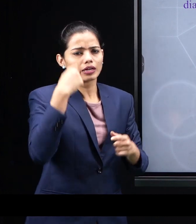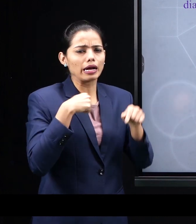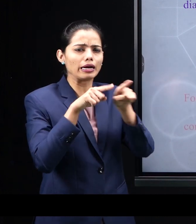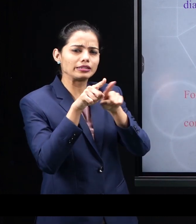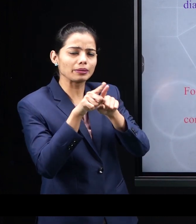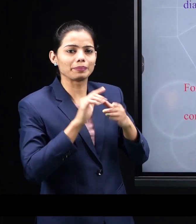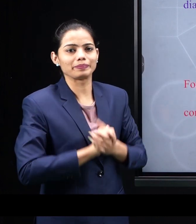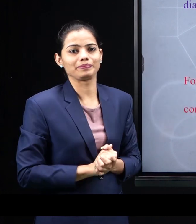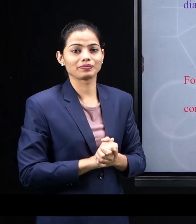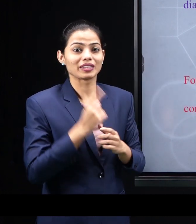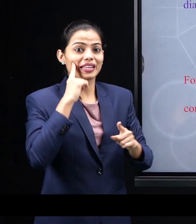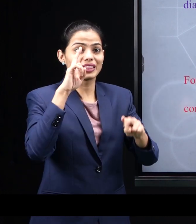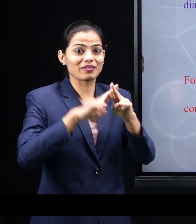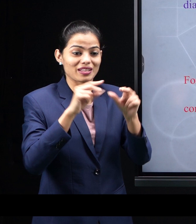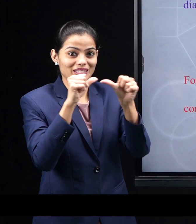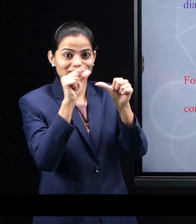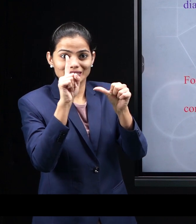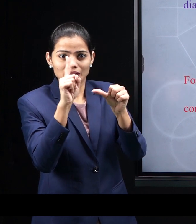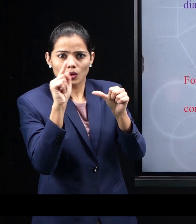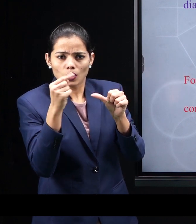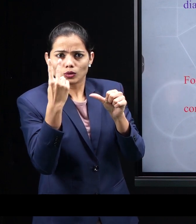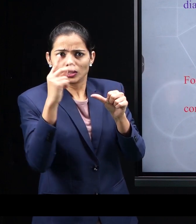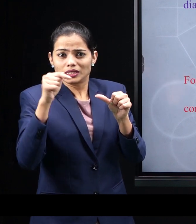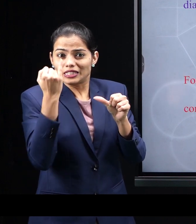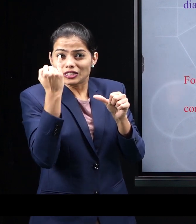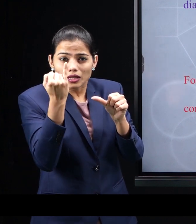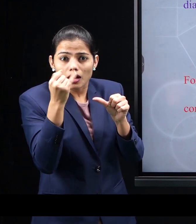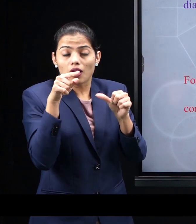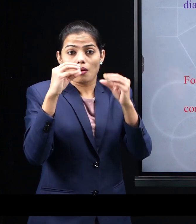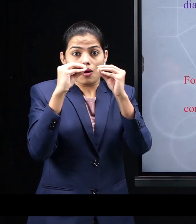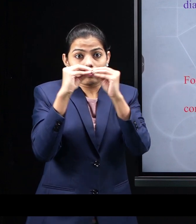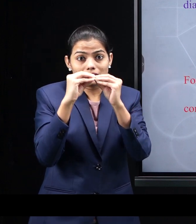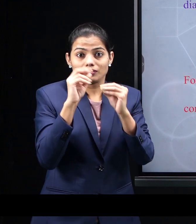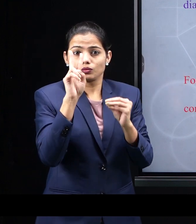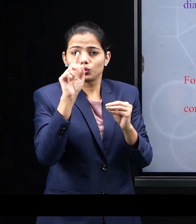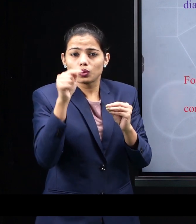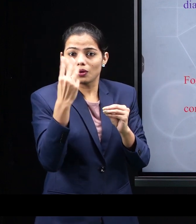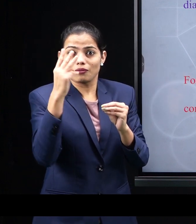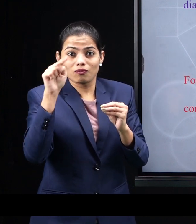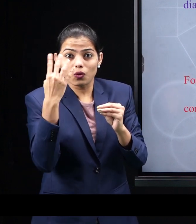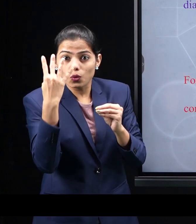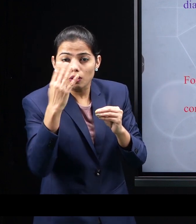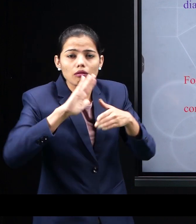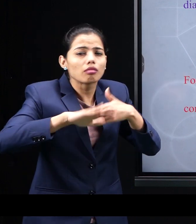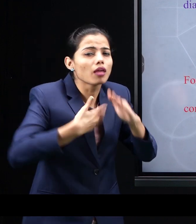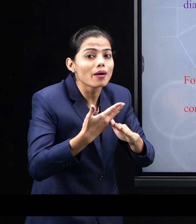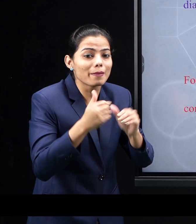For example, if A is equal to 1, 2, 6, B is equal to 2,